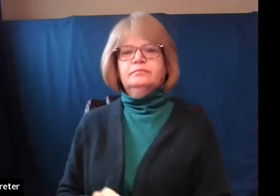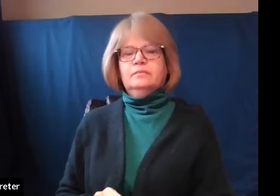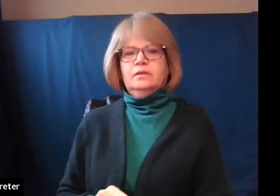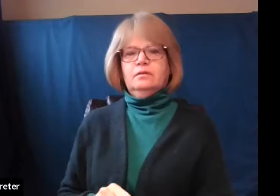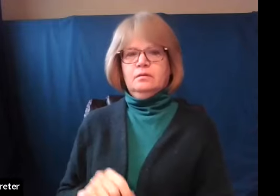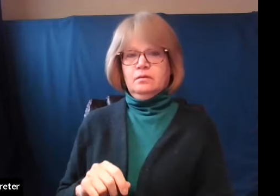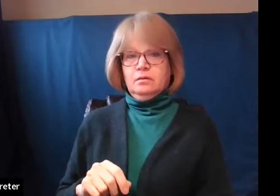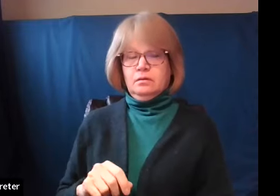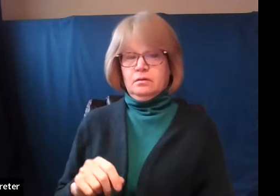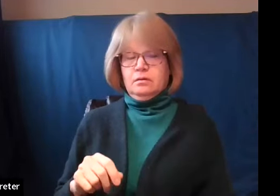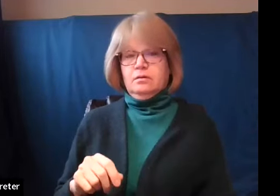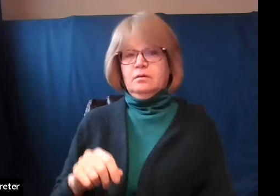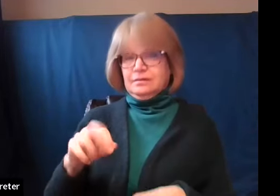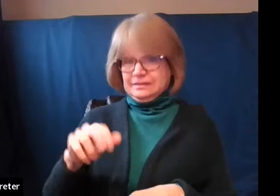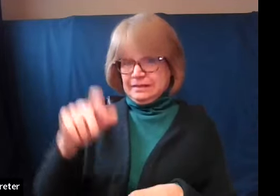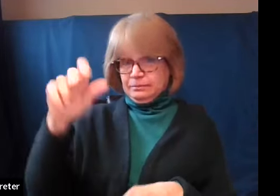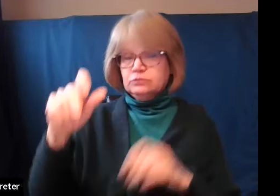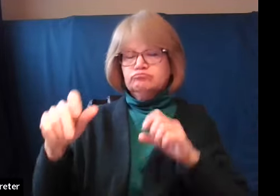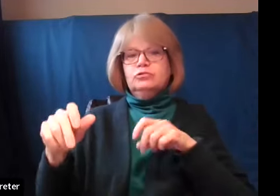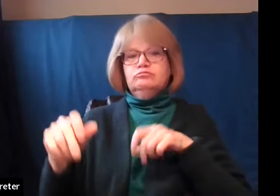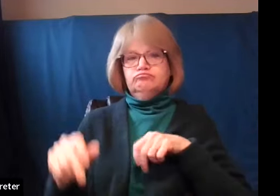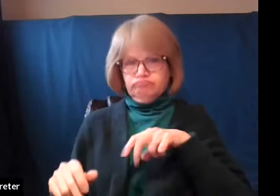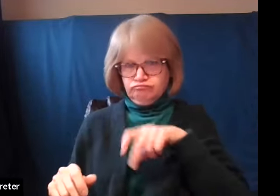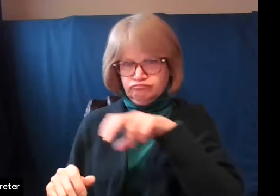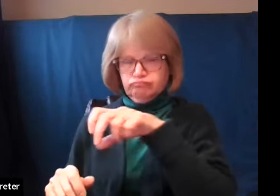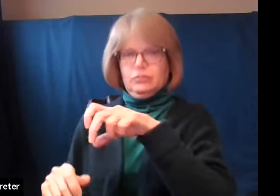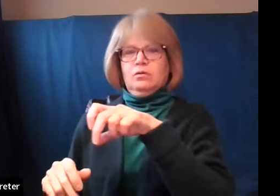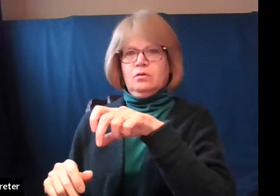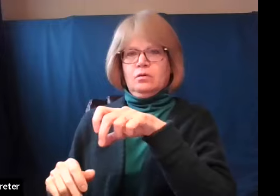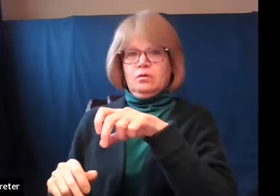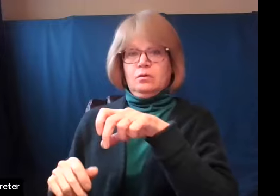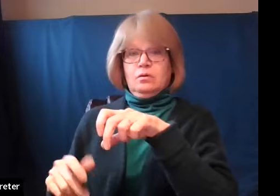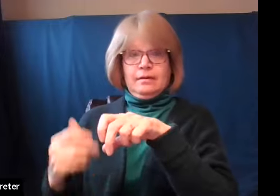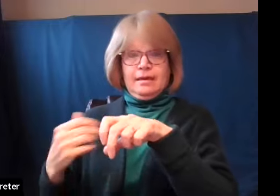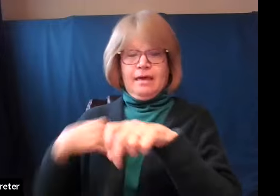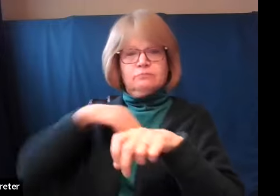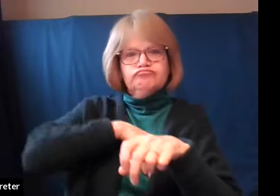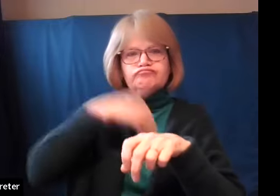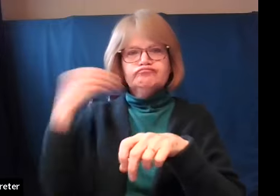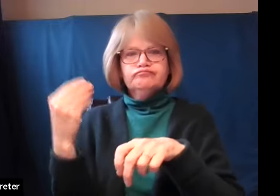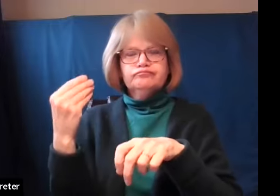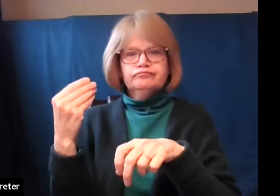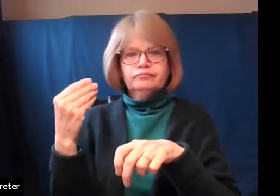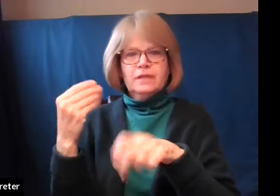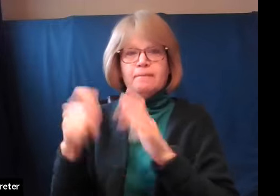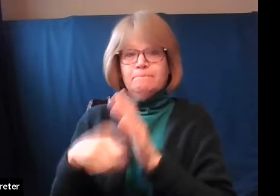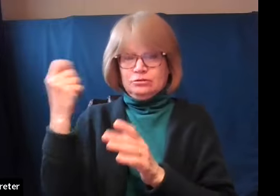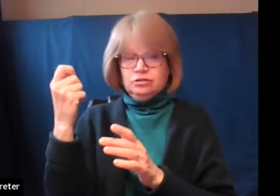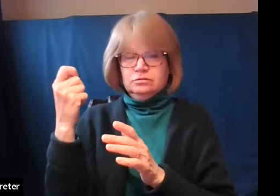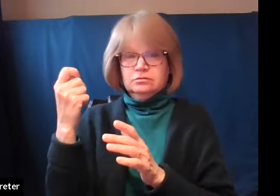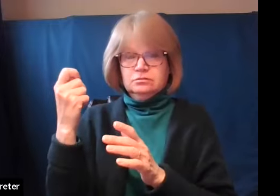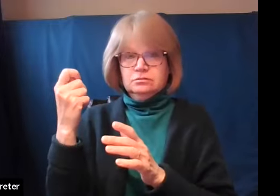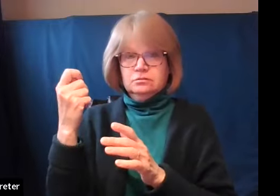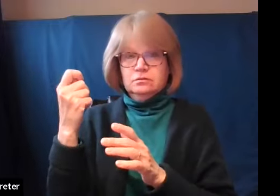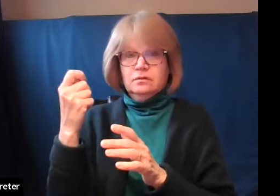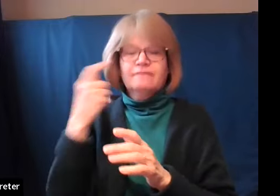Making his way up the sprawled concrete steps, the pastor pulled from his rabbit vest pocket a pack of matches stuffed there